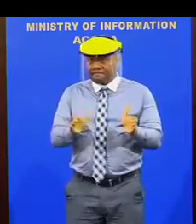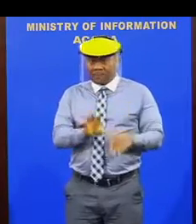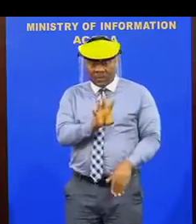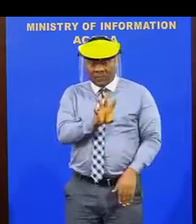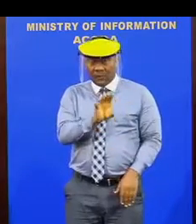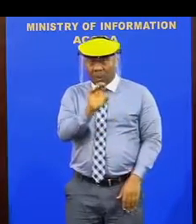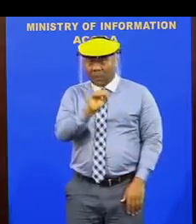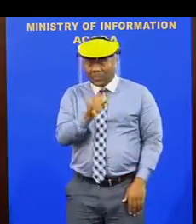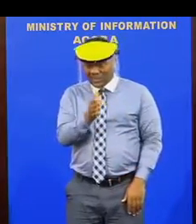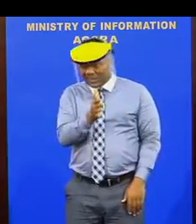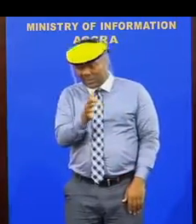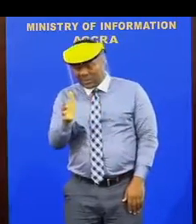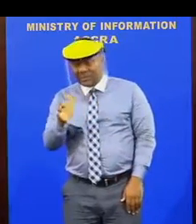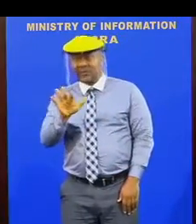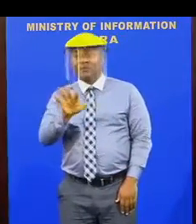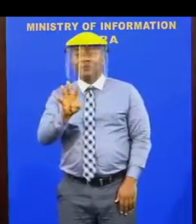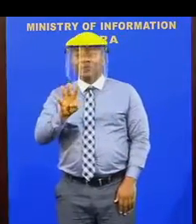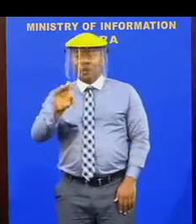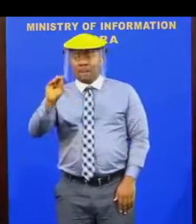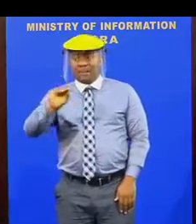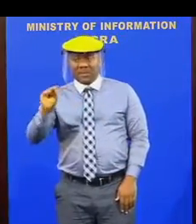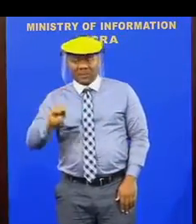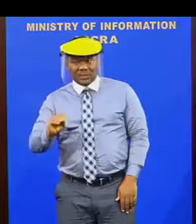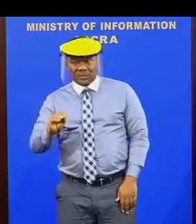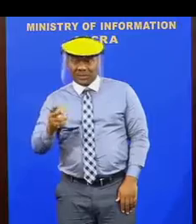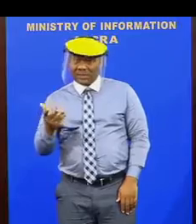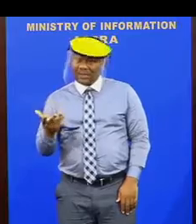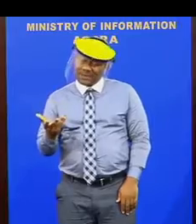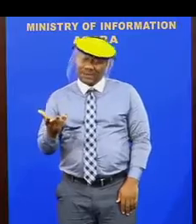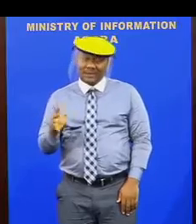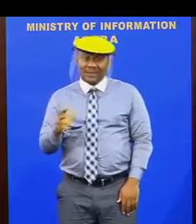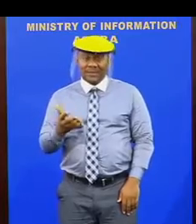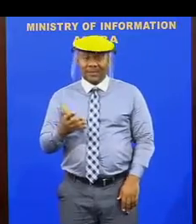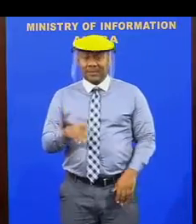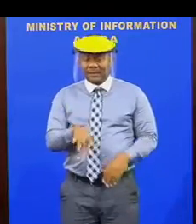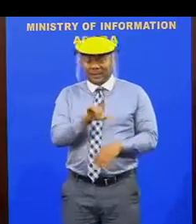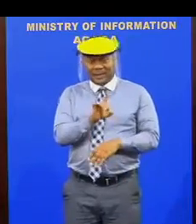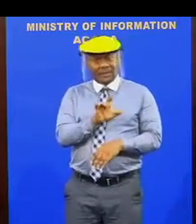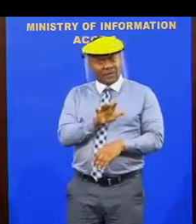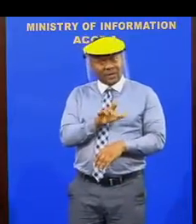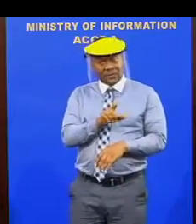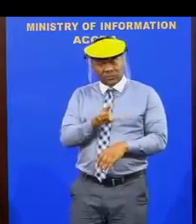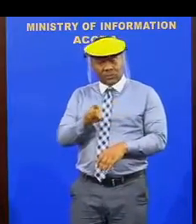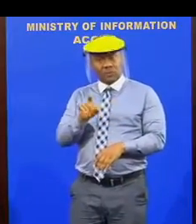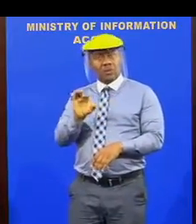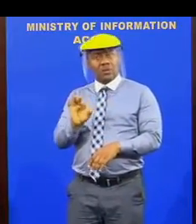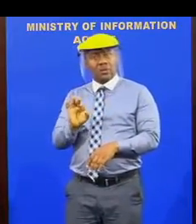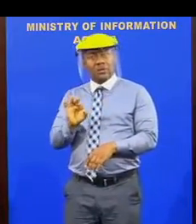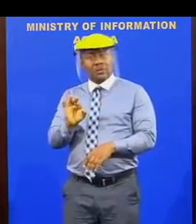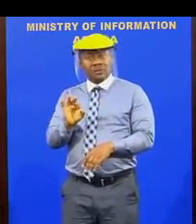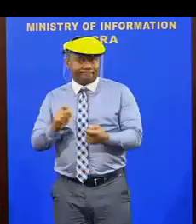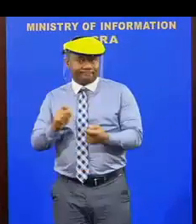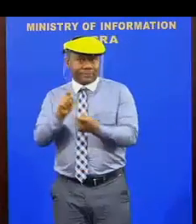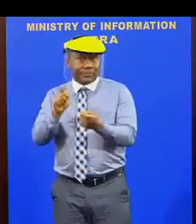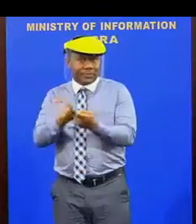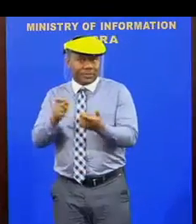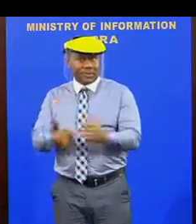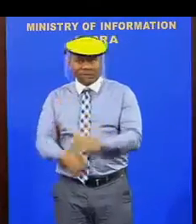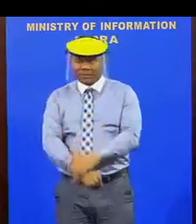4% and 54% sensitivity and 85 and 99% specificity. Thank you very much. Thank